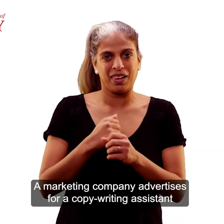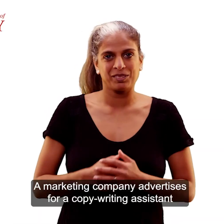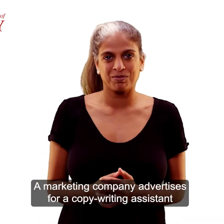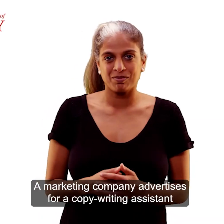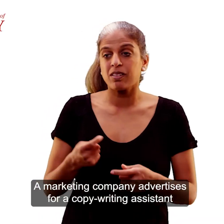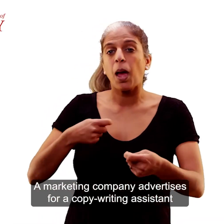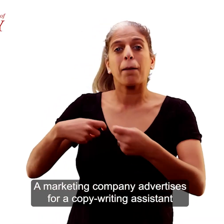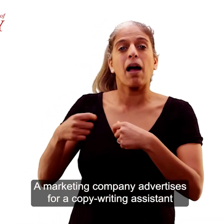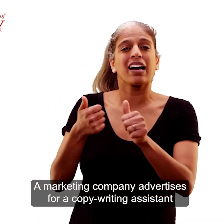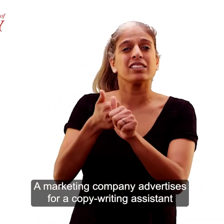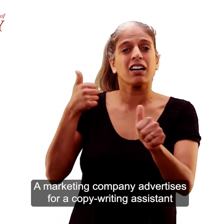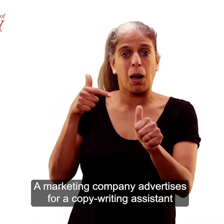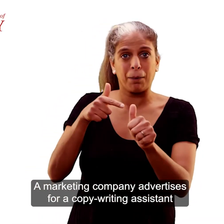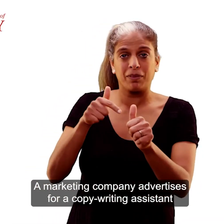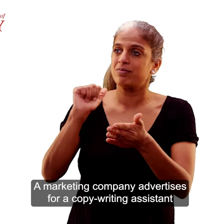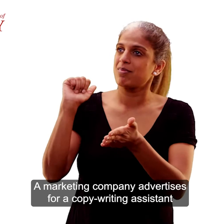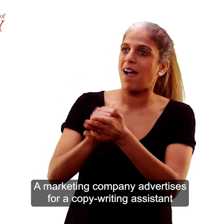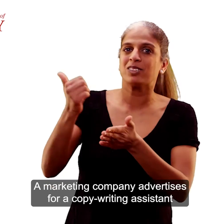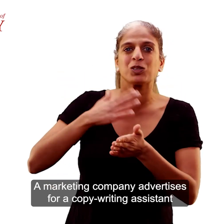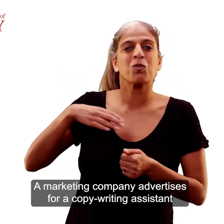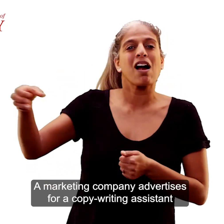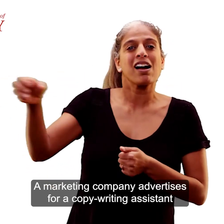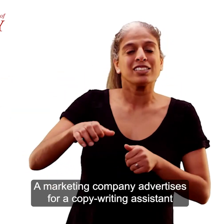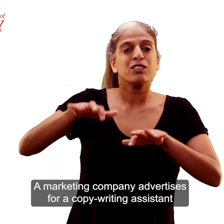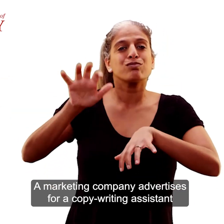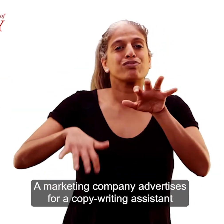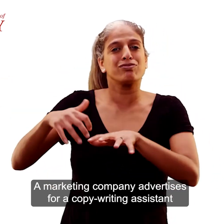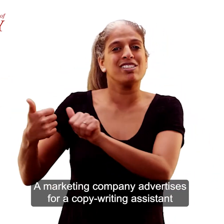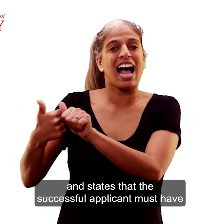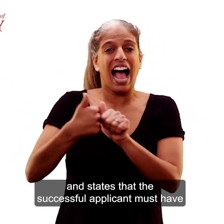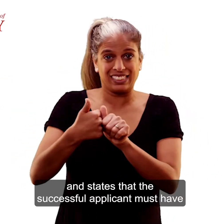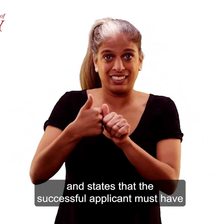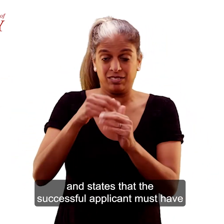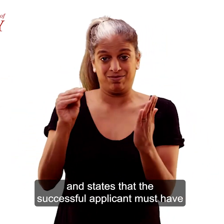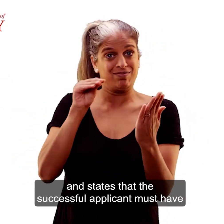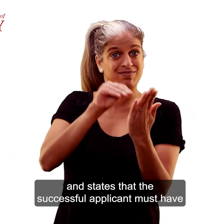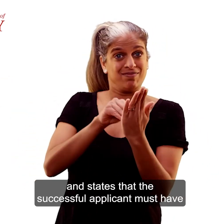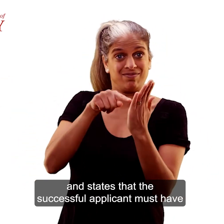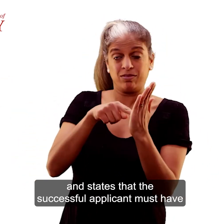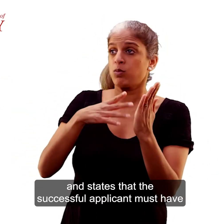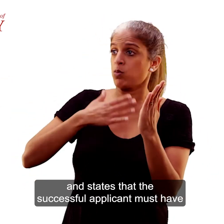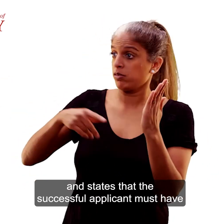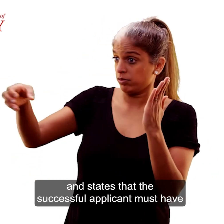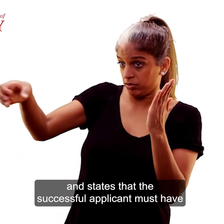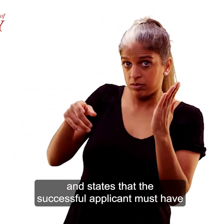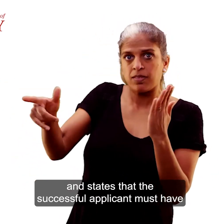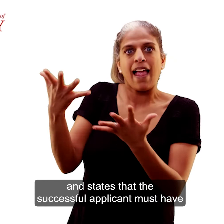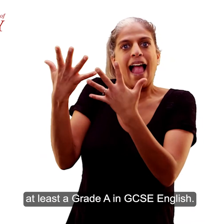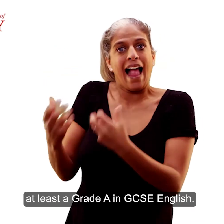A marketing company advertises for a copywriting assistant and states that the successful applicant must have at least